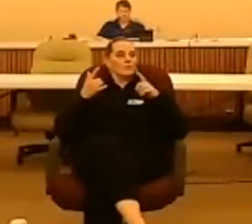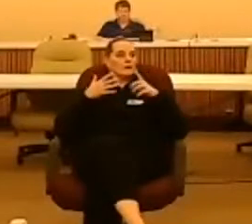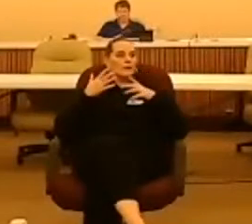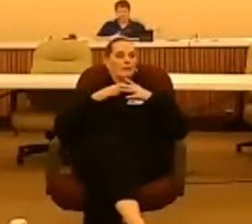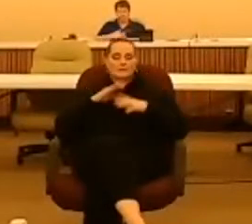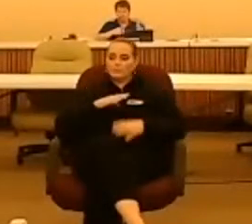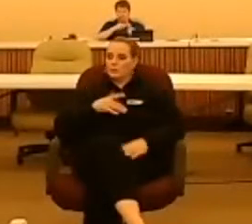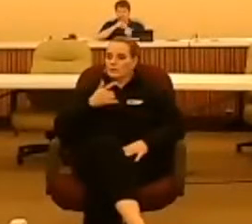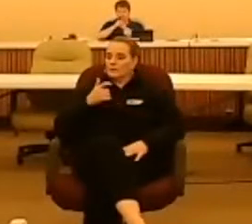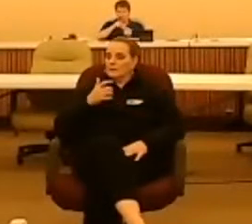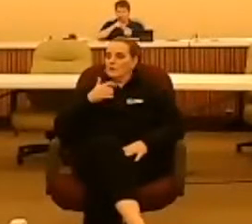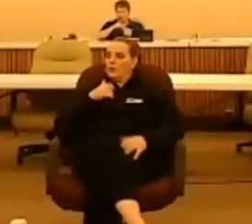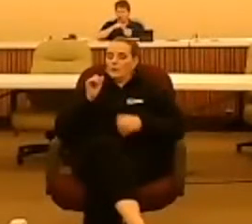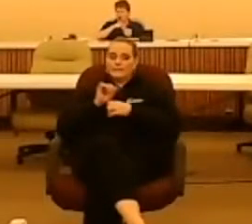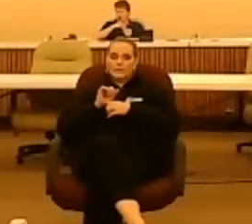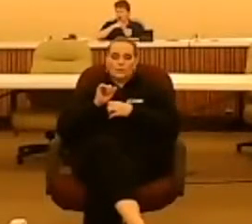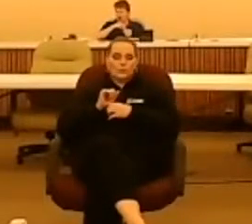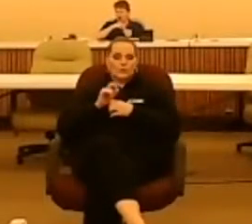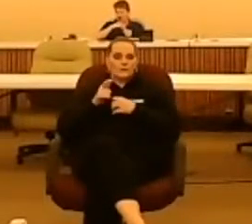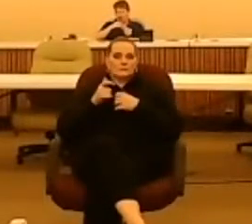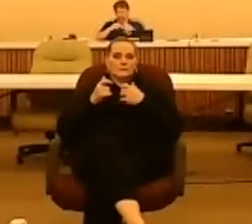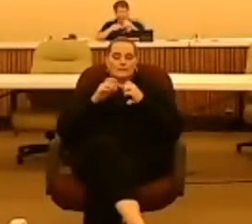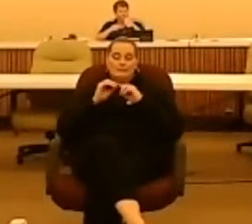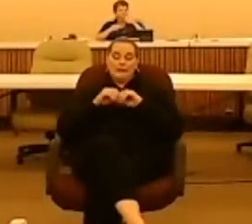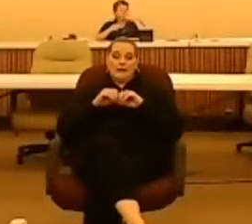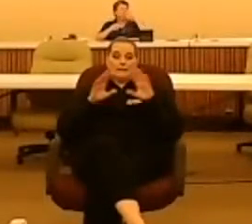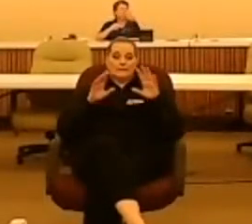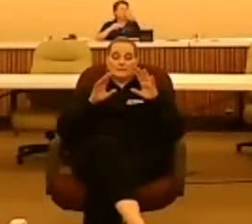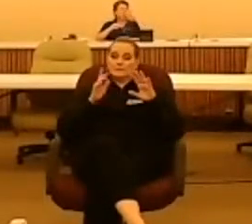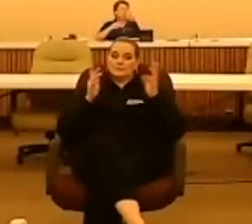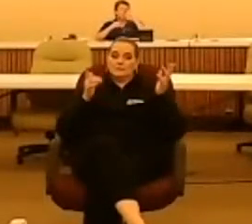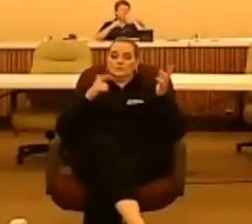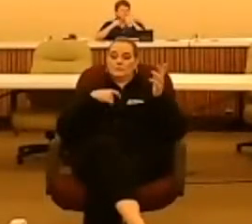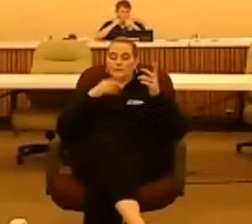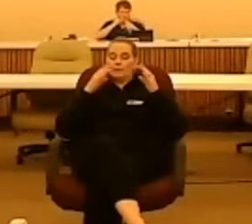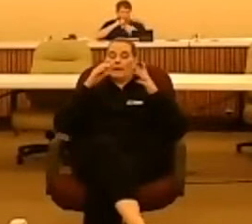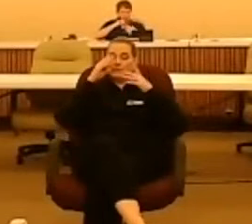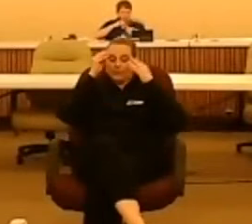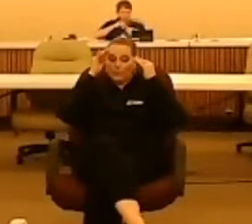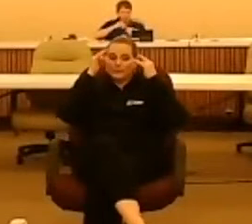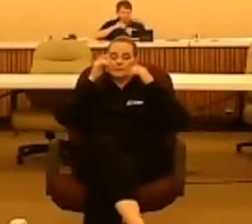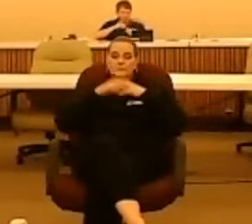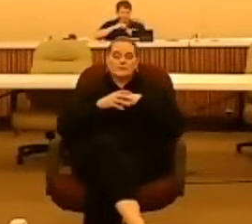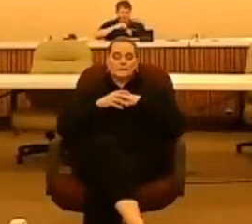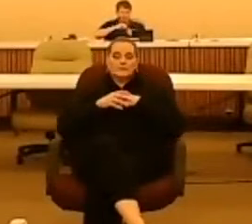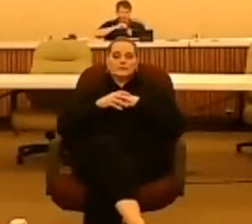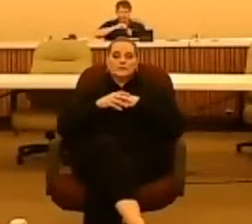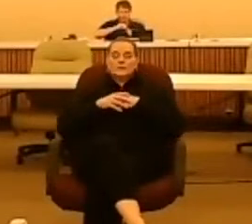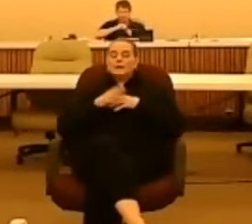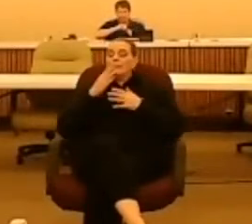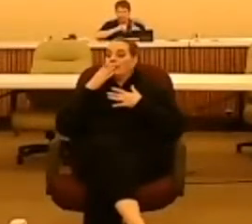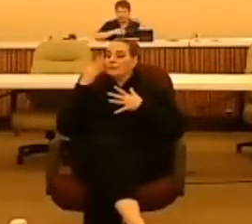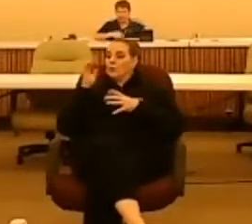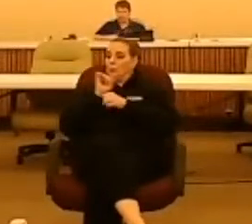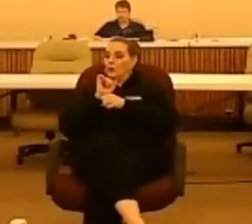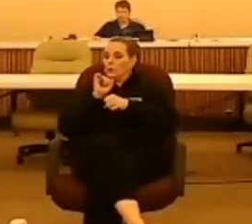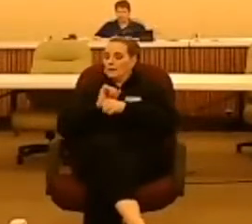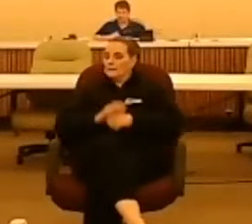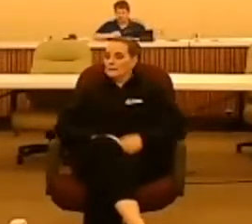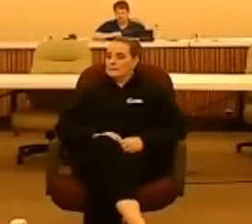that all their hard work that they've put into this. It's obviously that there's been a lot of thought and a lot of work put into this. So thank you. Thank